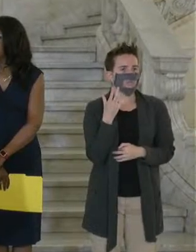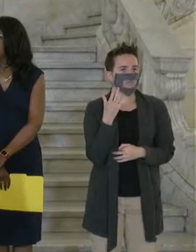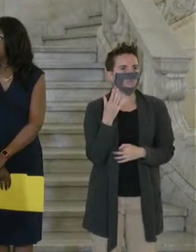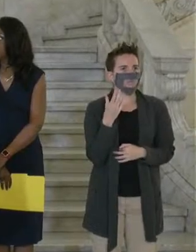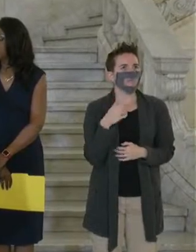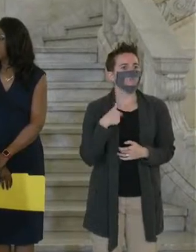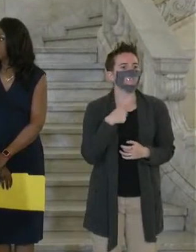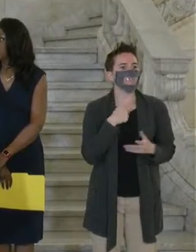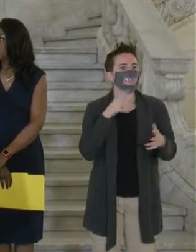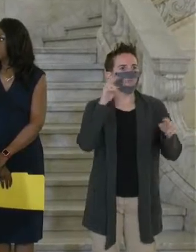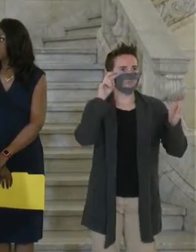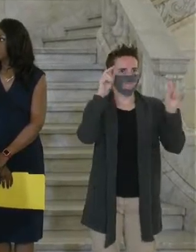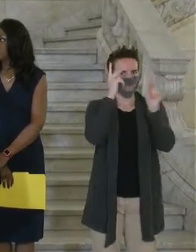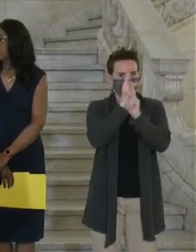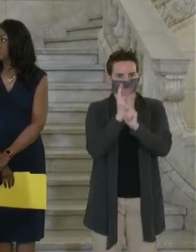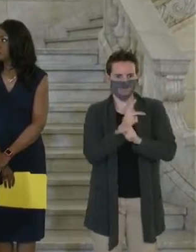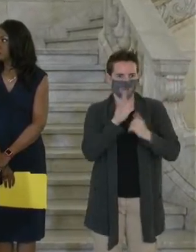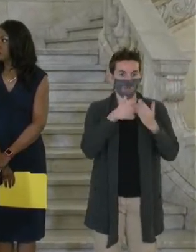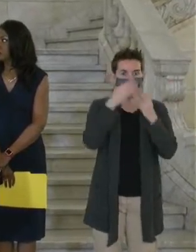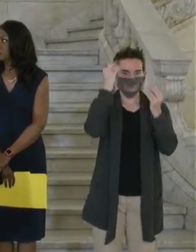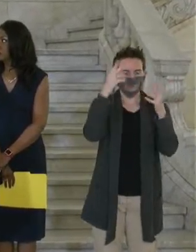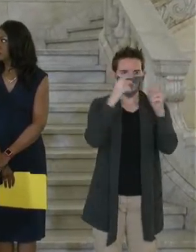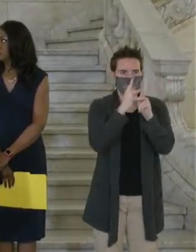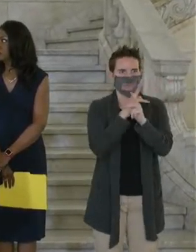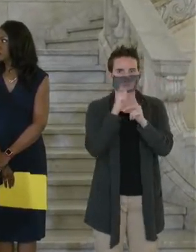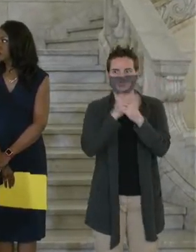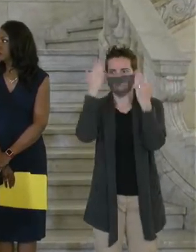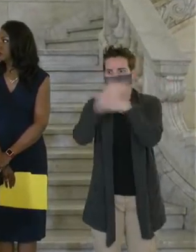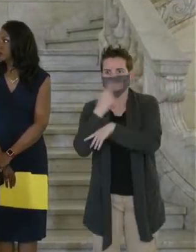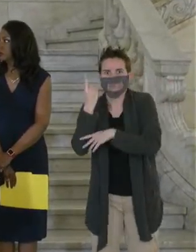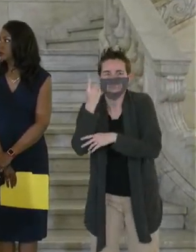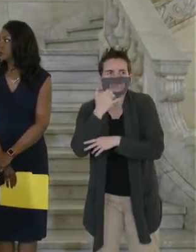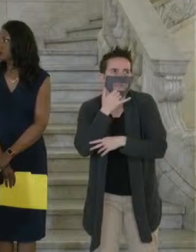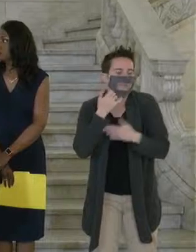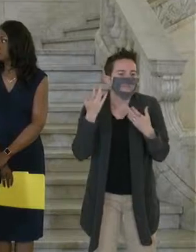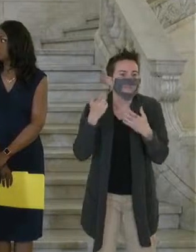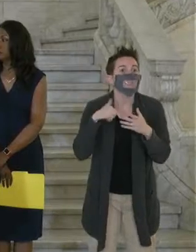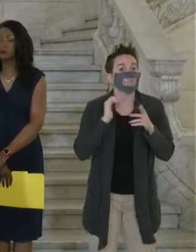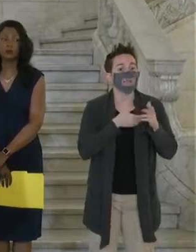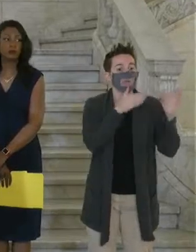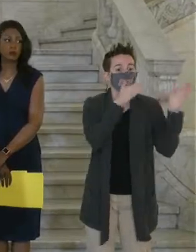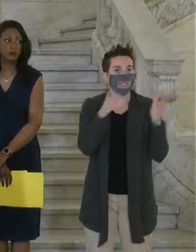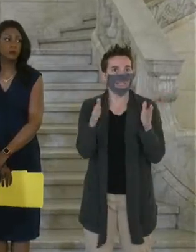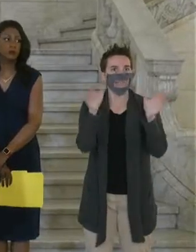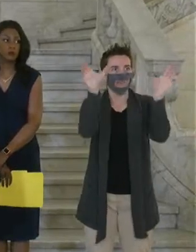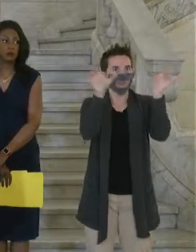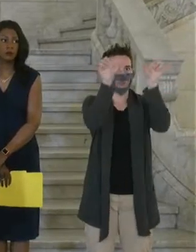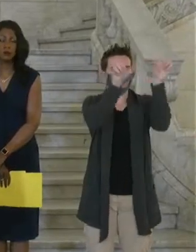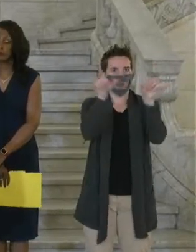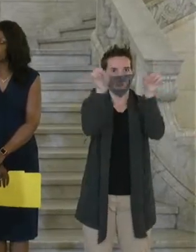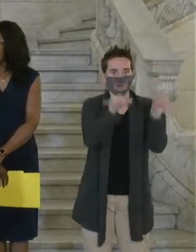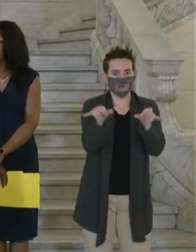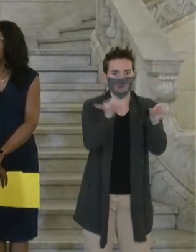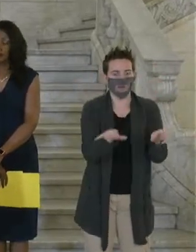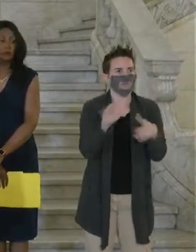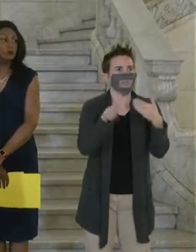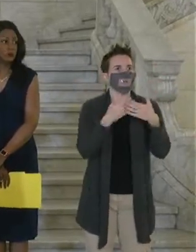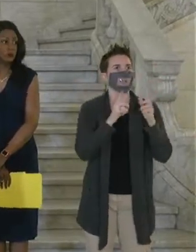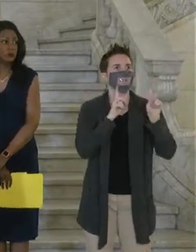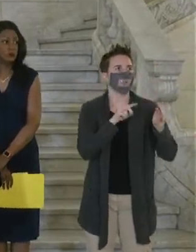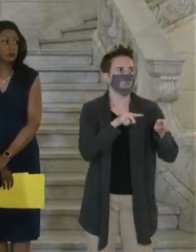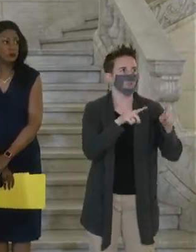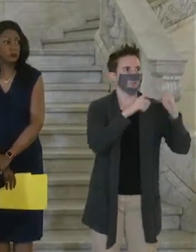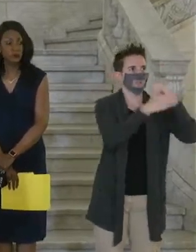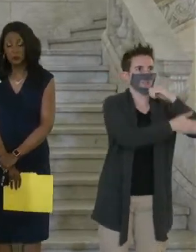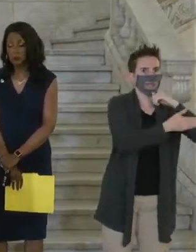Certainly, as we look through all of this information, there might be an oversight, but our plans are to align everywhere, and we'll continue to do that.